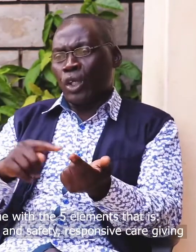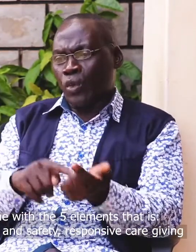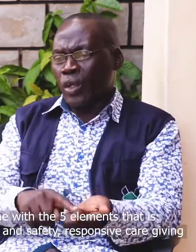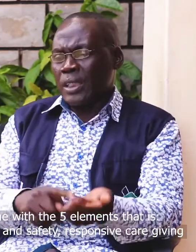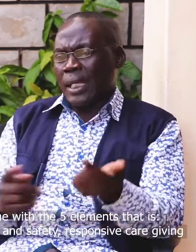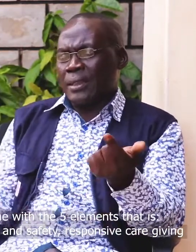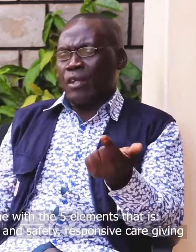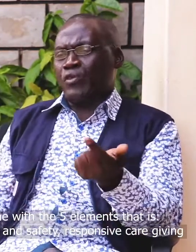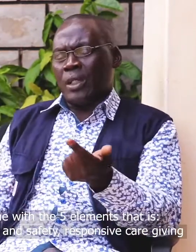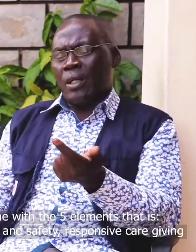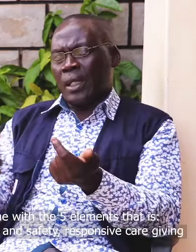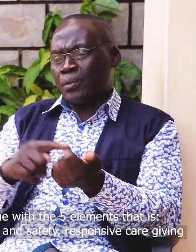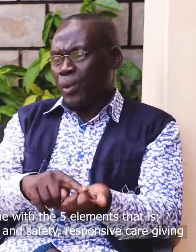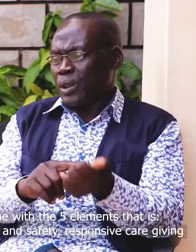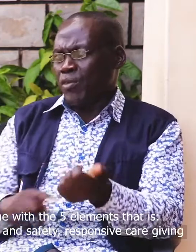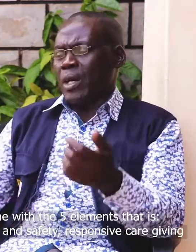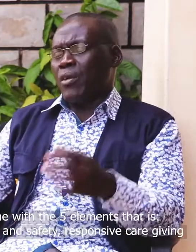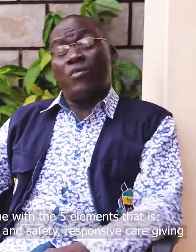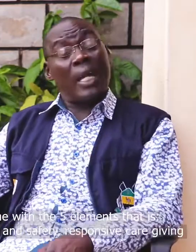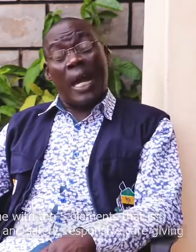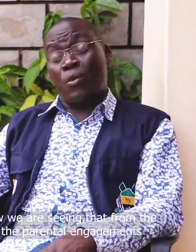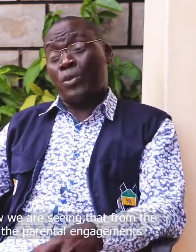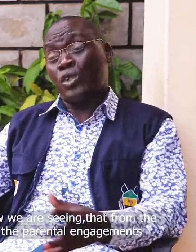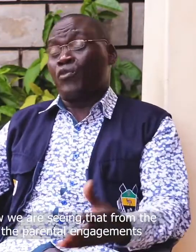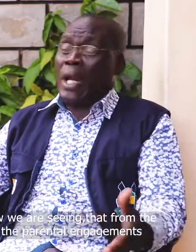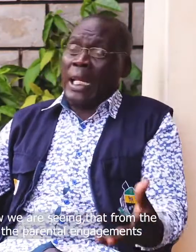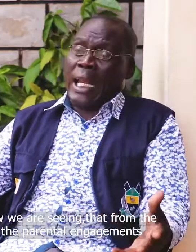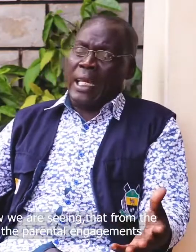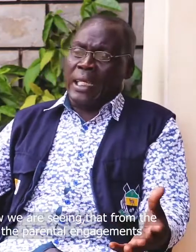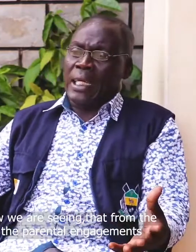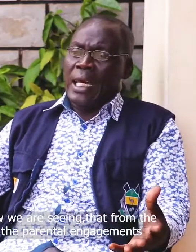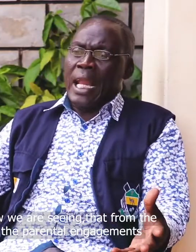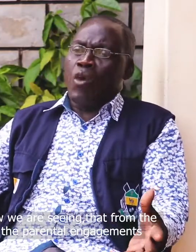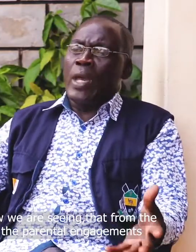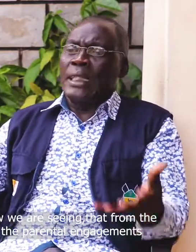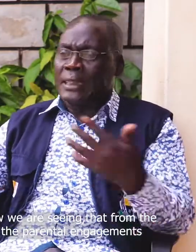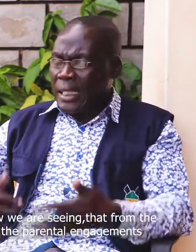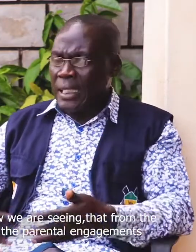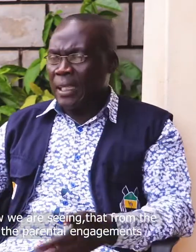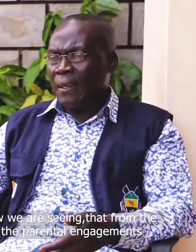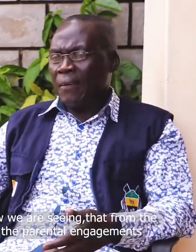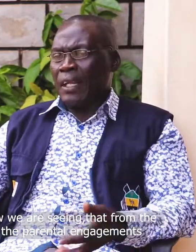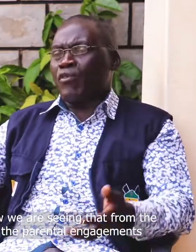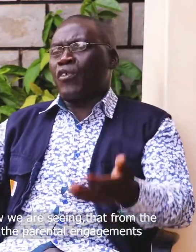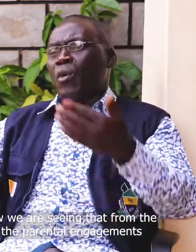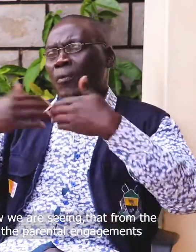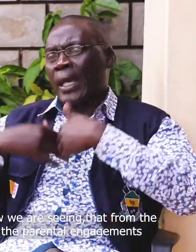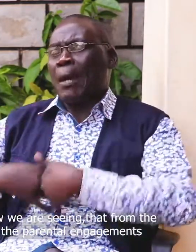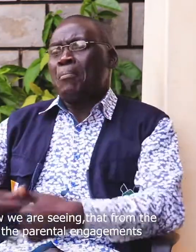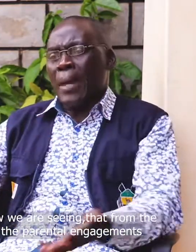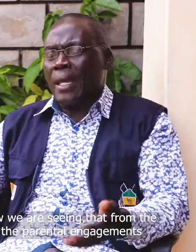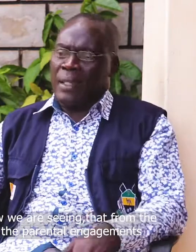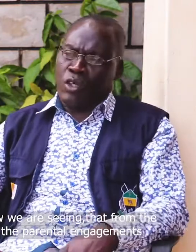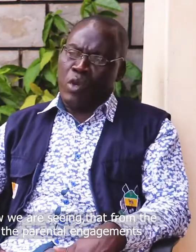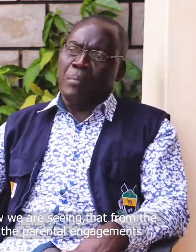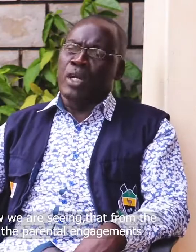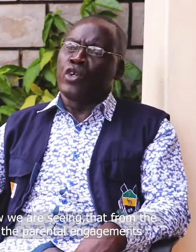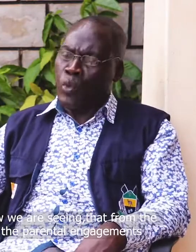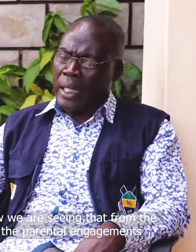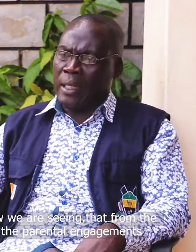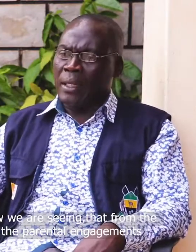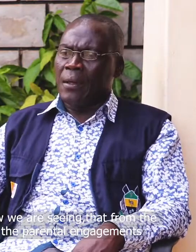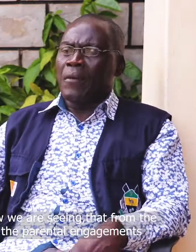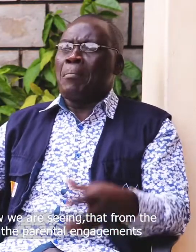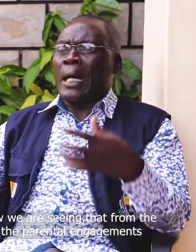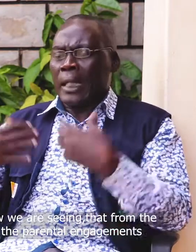nutrition, security and safety, responsive caregiving, and opportunity for early learning. Now we are seeing that from the campaign that we have